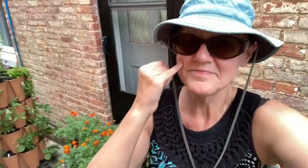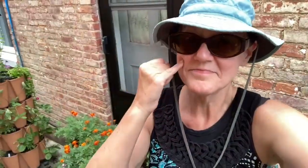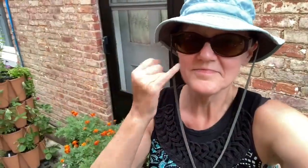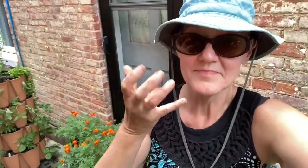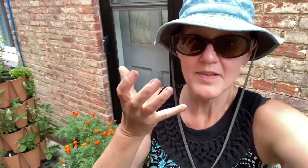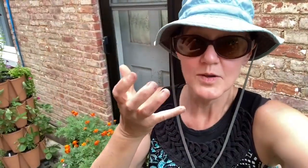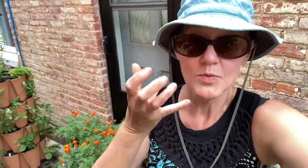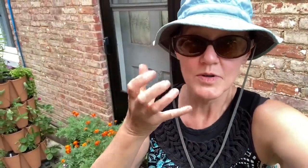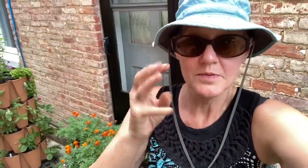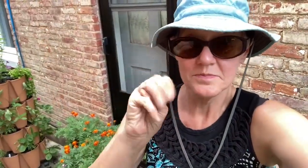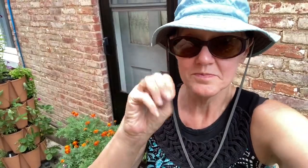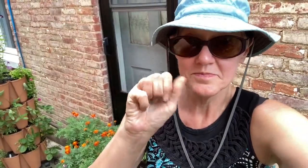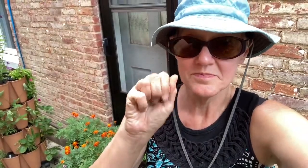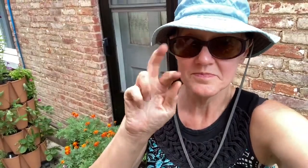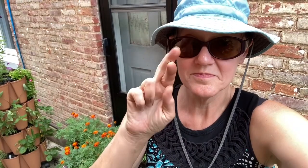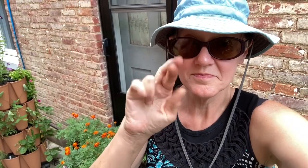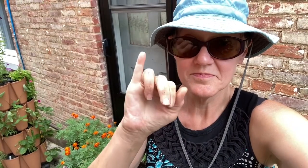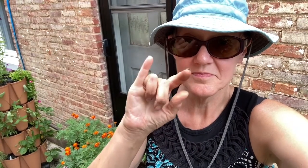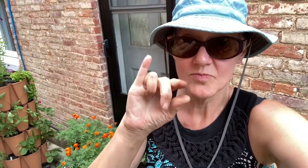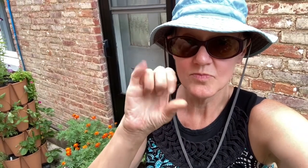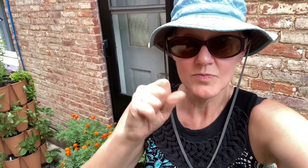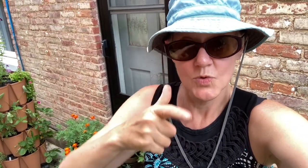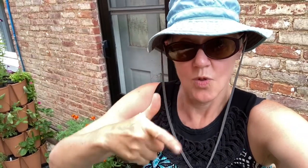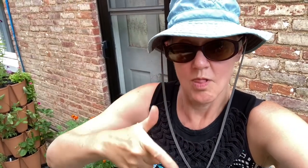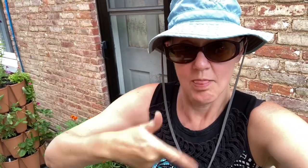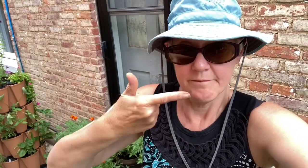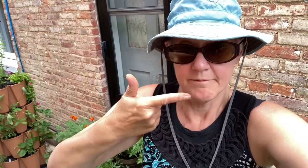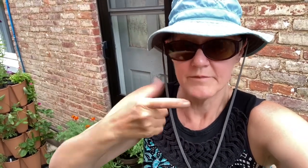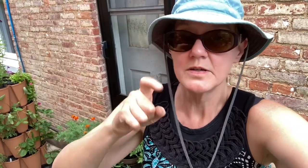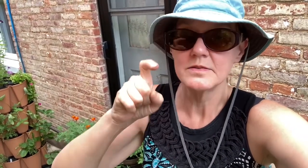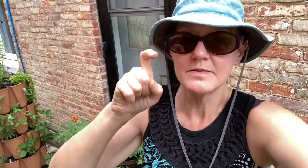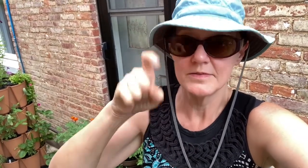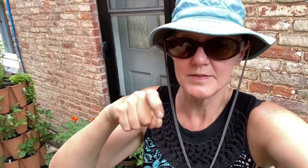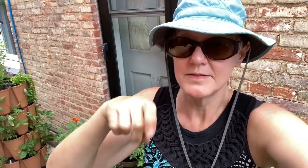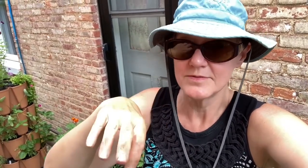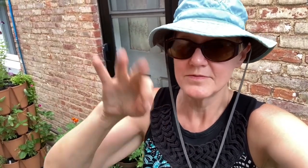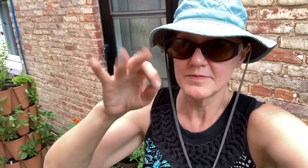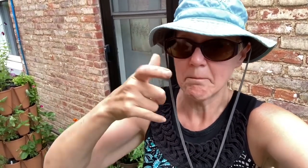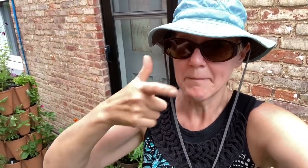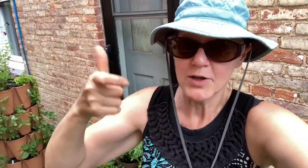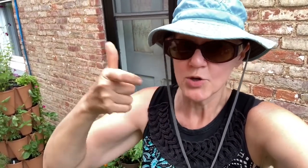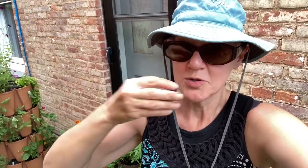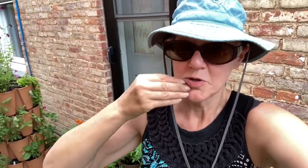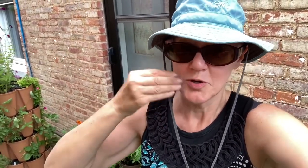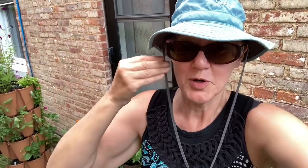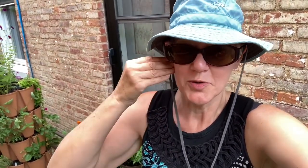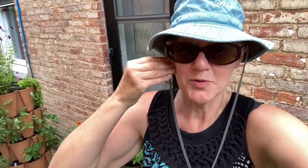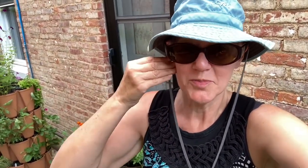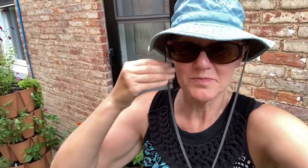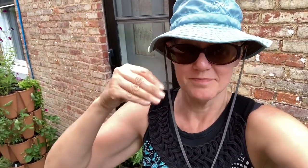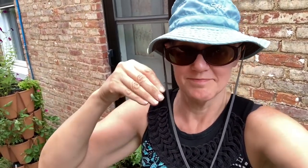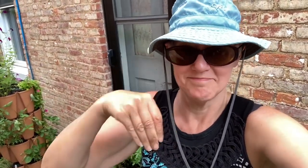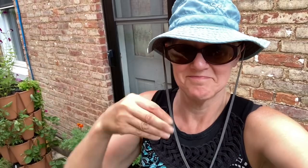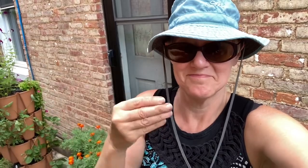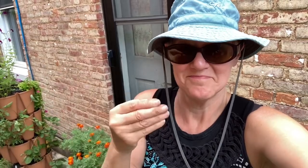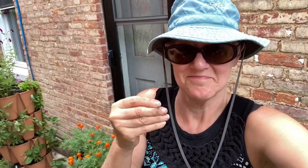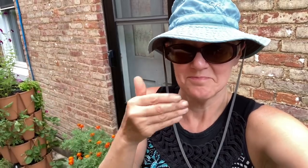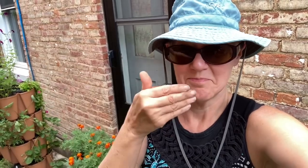Yes. Now, if I want these marigolds to keep growing and live, they're going to need to find a bigger home. And